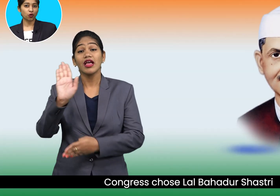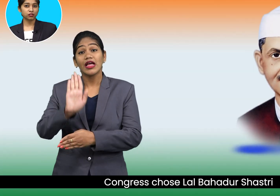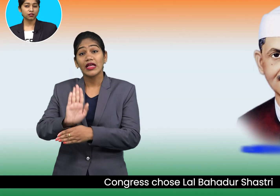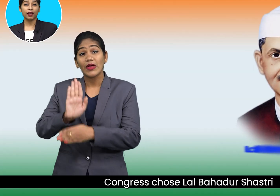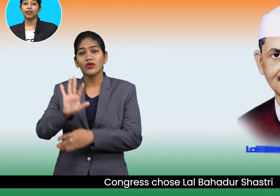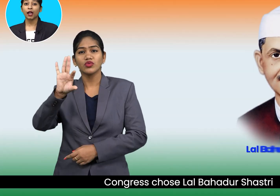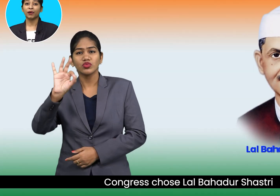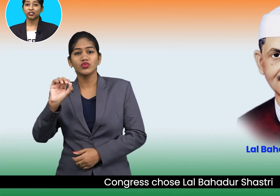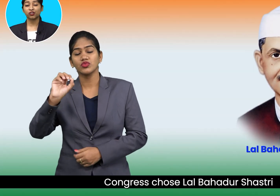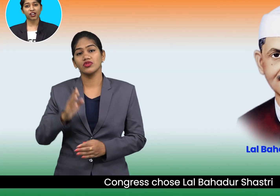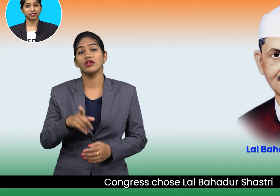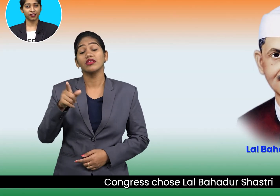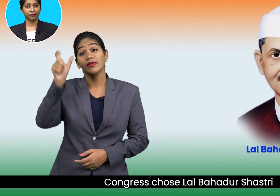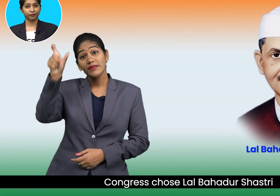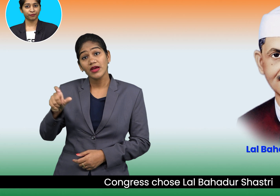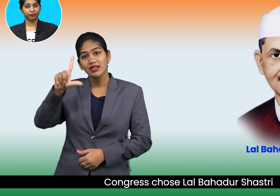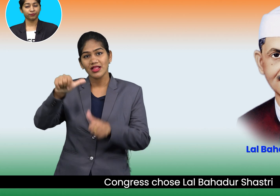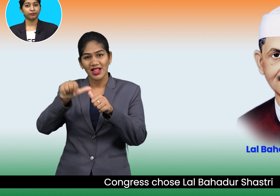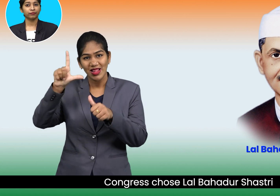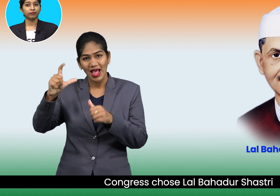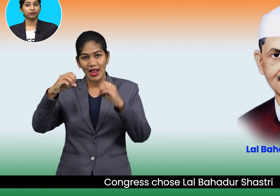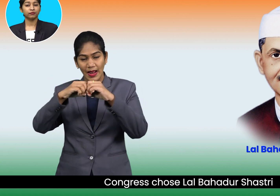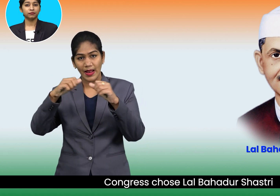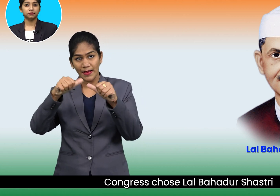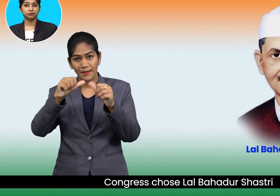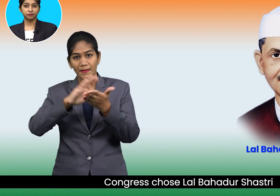Congress chose Lal Bahadur Shastri